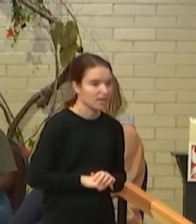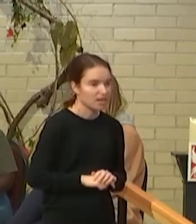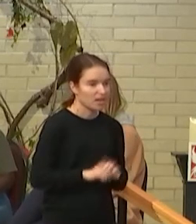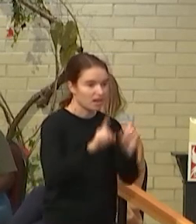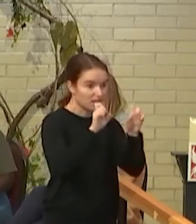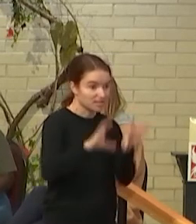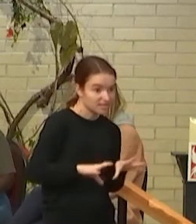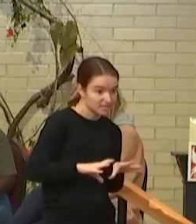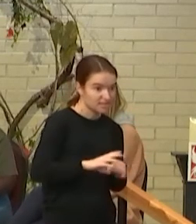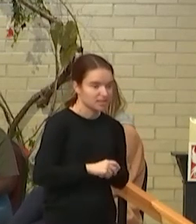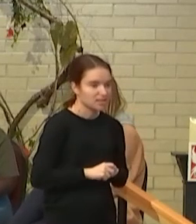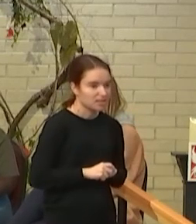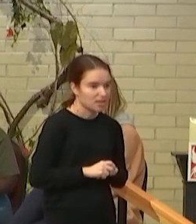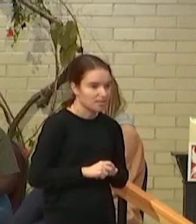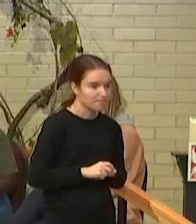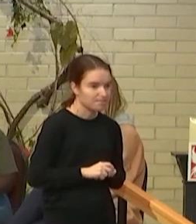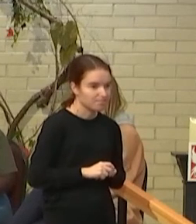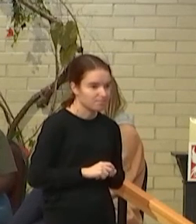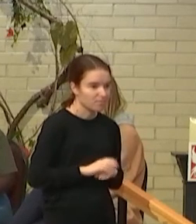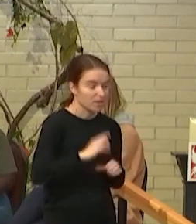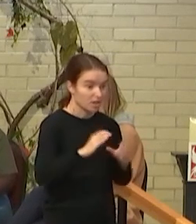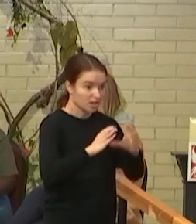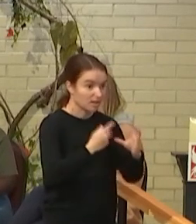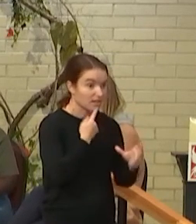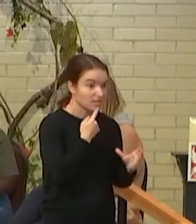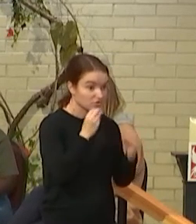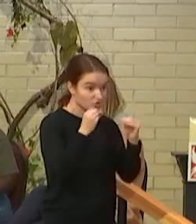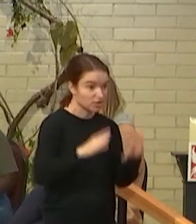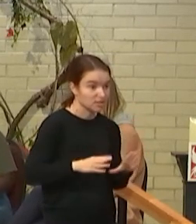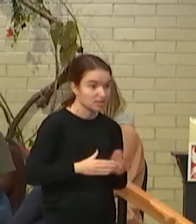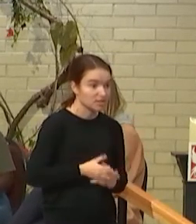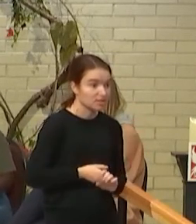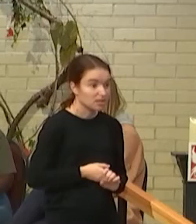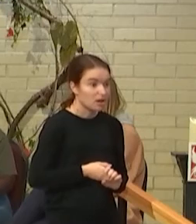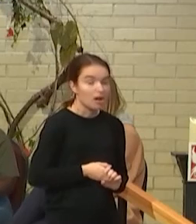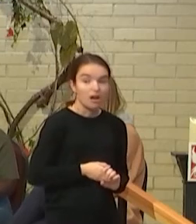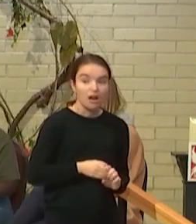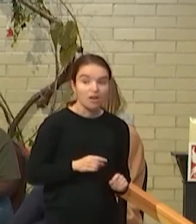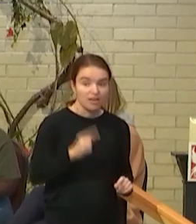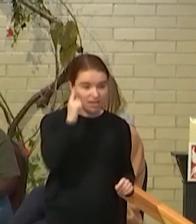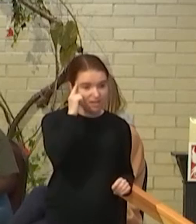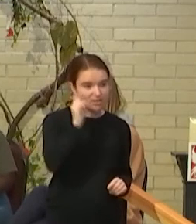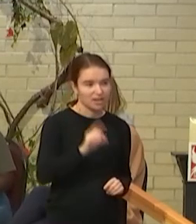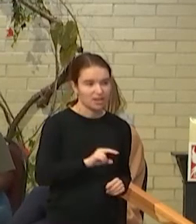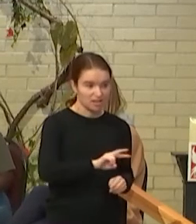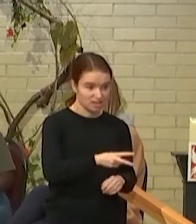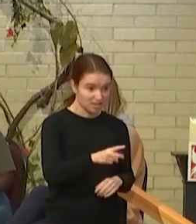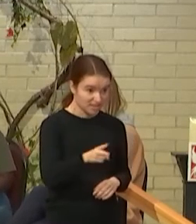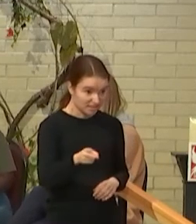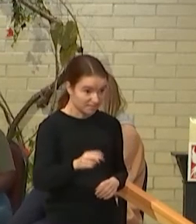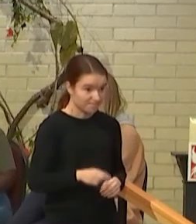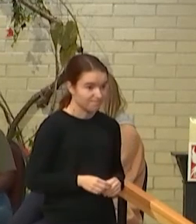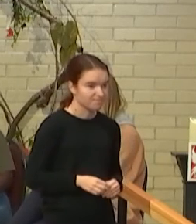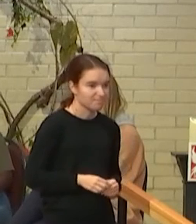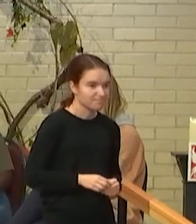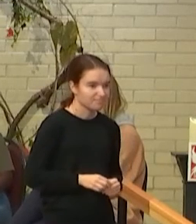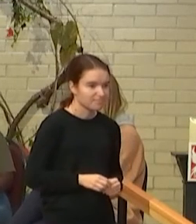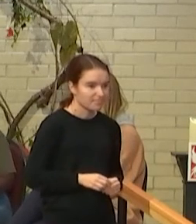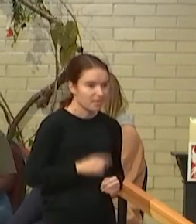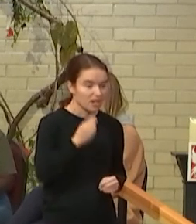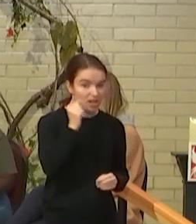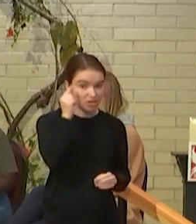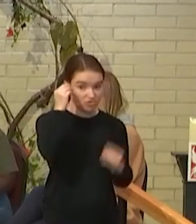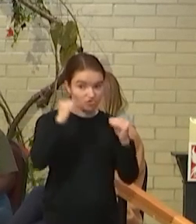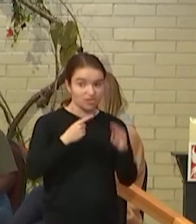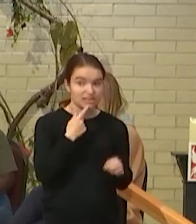math. And whenever we were in class, I would tell my teacher, I was like, oh, I think I have number dyslexia. And my teacher would be like, ha, ha, ha,